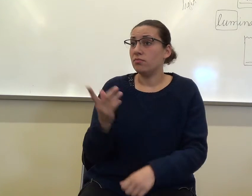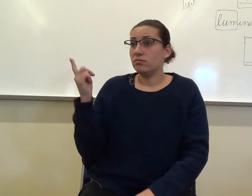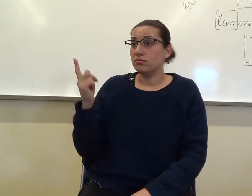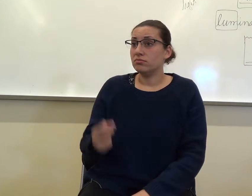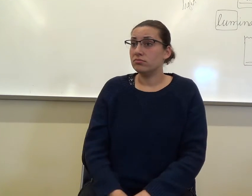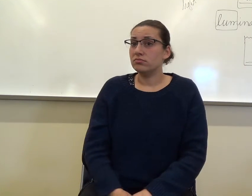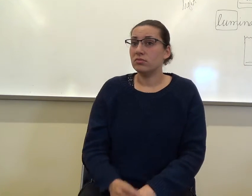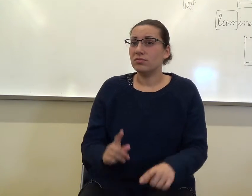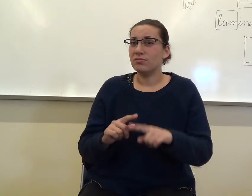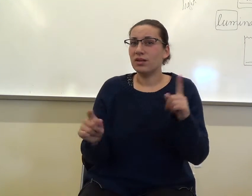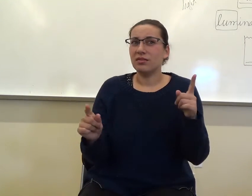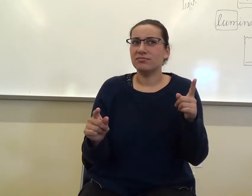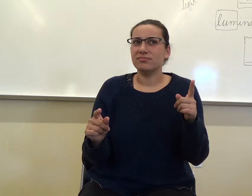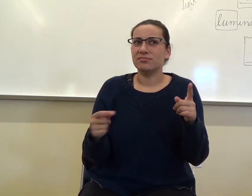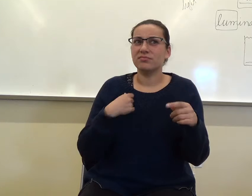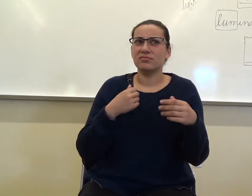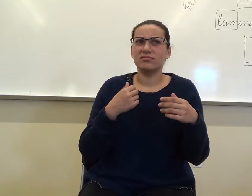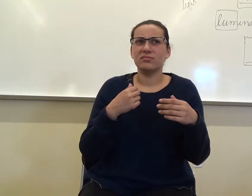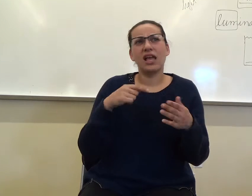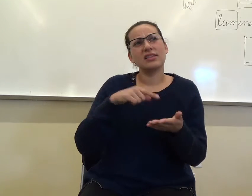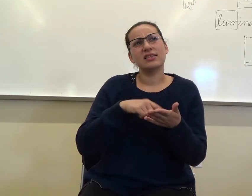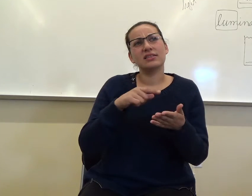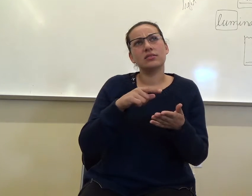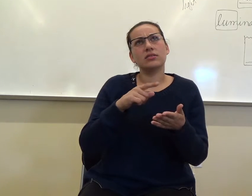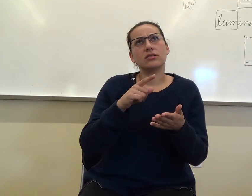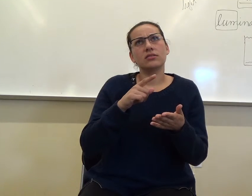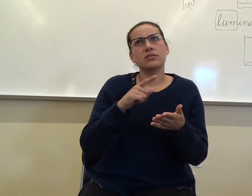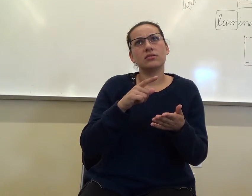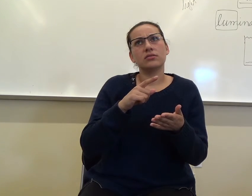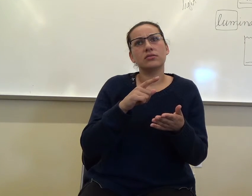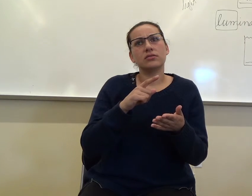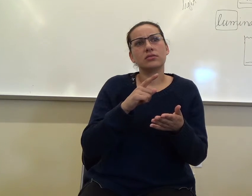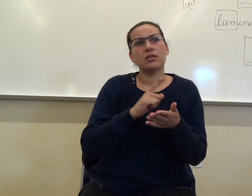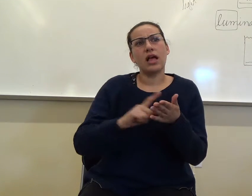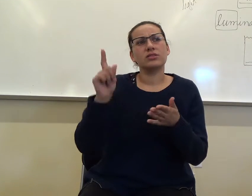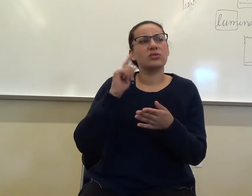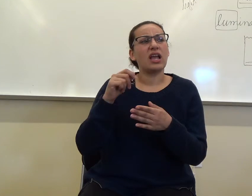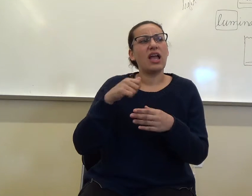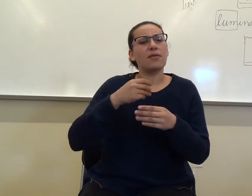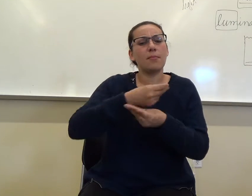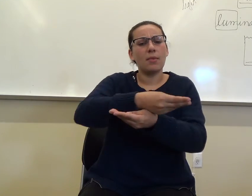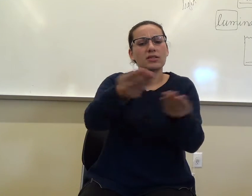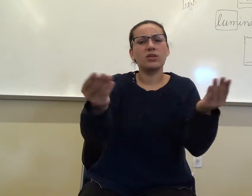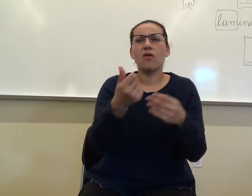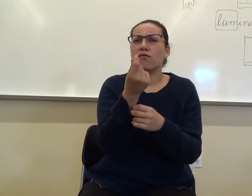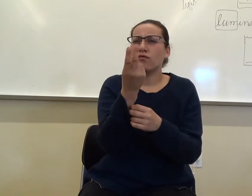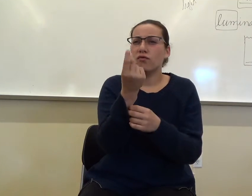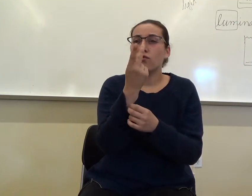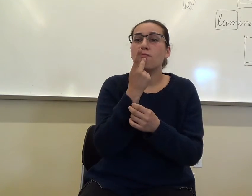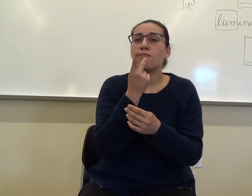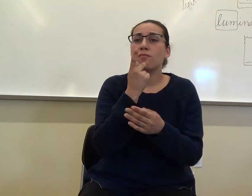fewer pink sheets than I usually do, but there were still some issues.